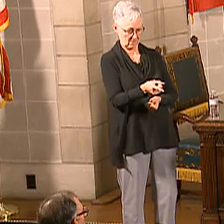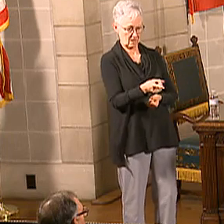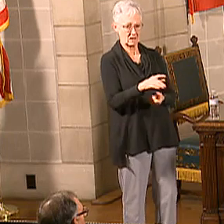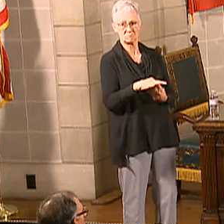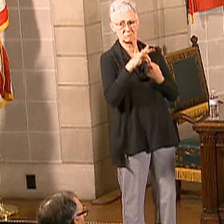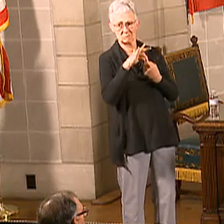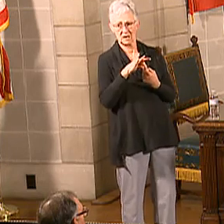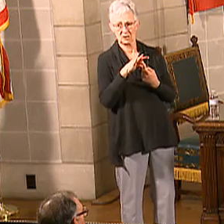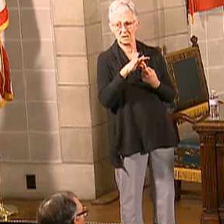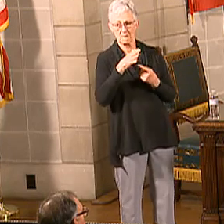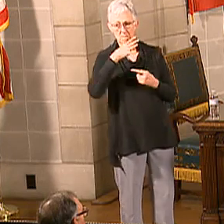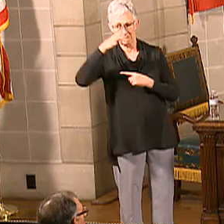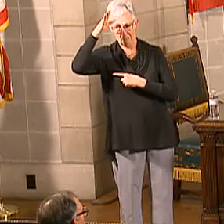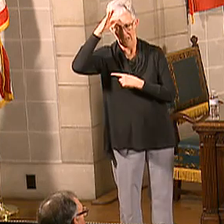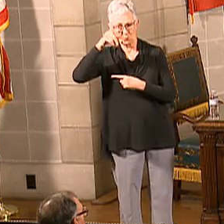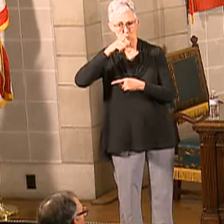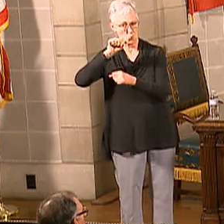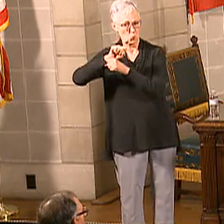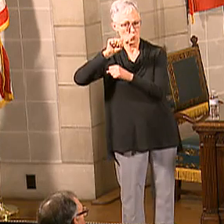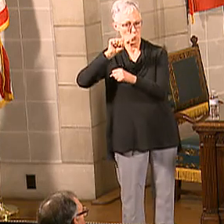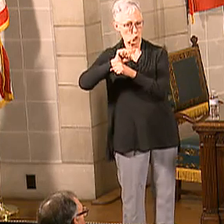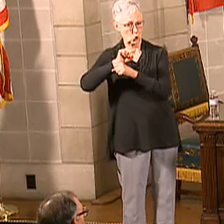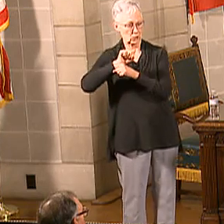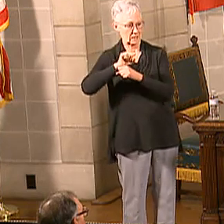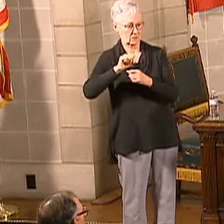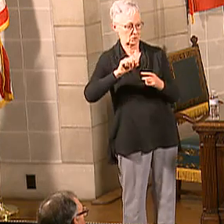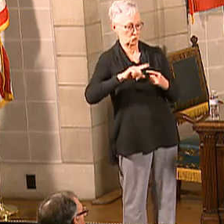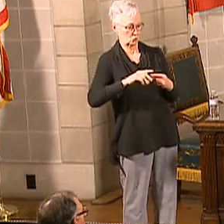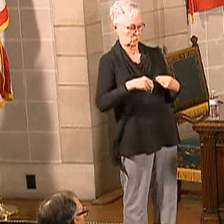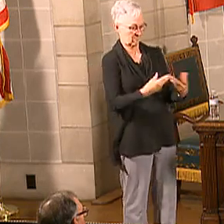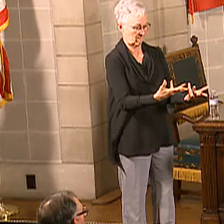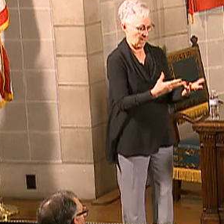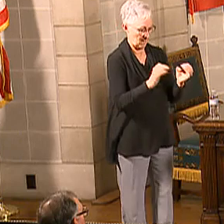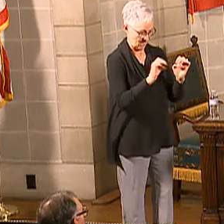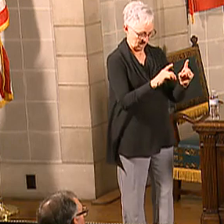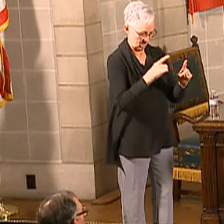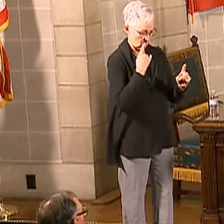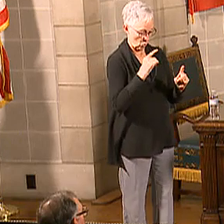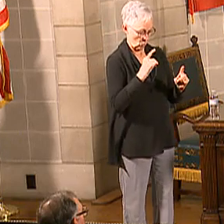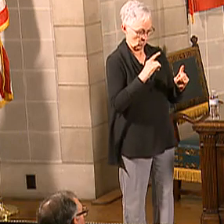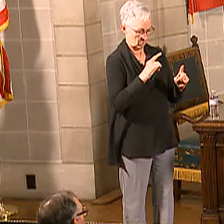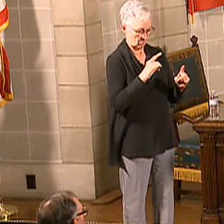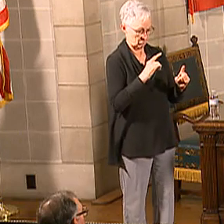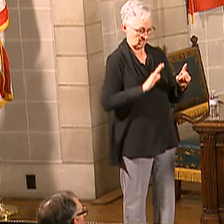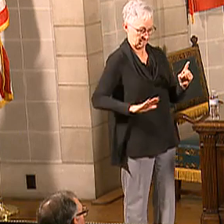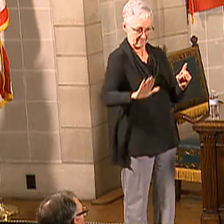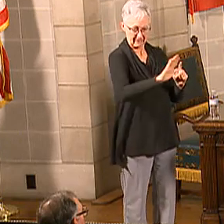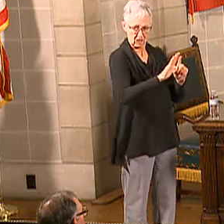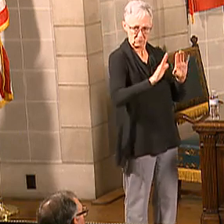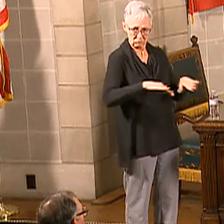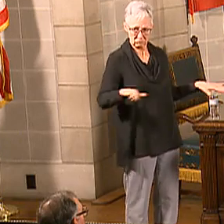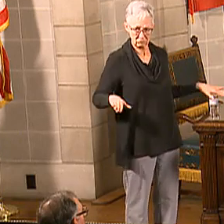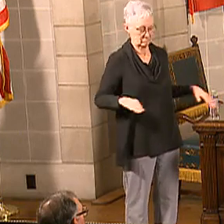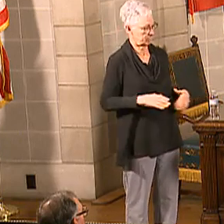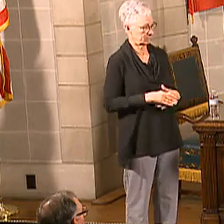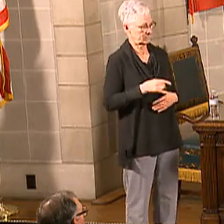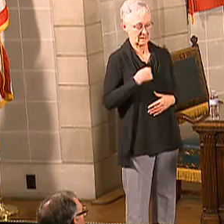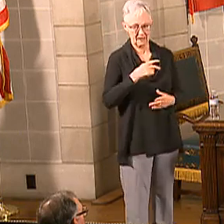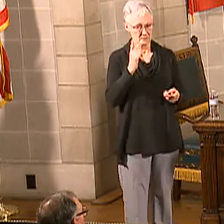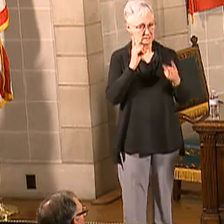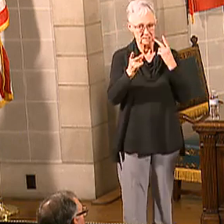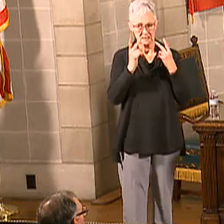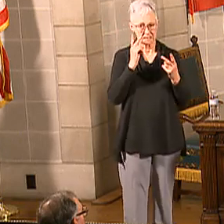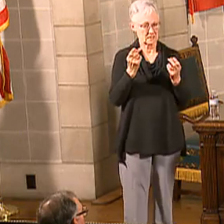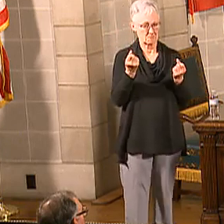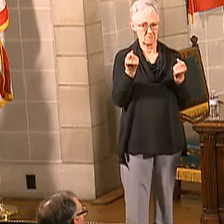in providing education right now from their schools? And what I will tell you is I've seen a lot of different strategies. Certainly what you